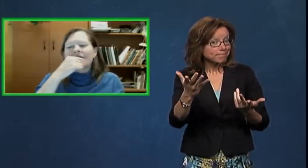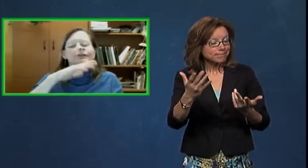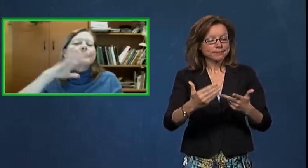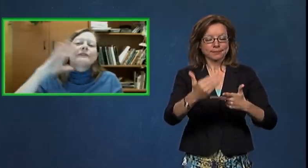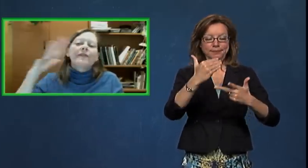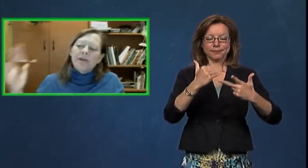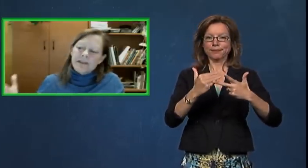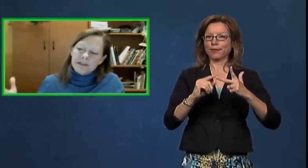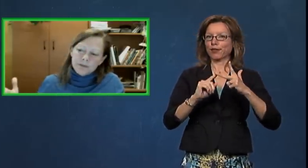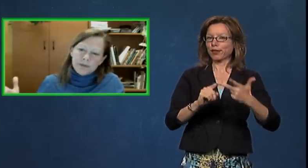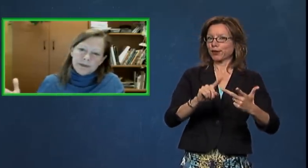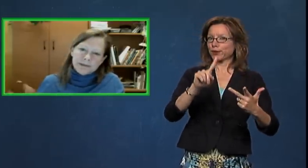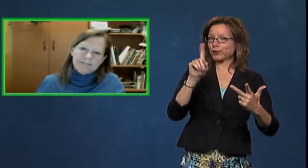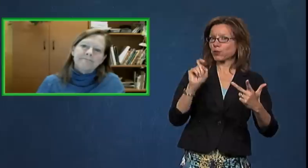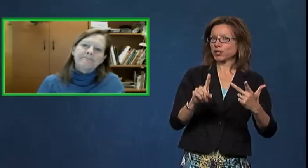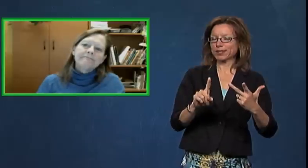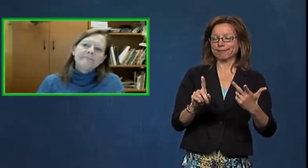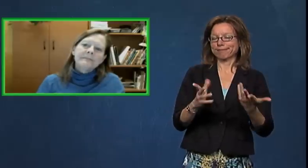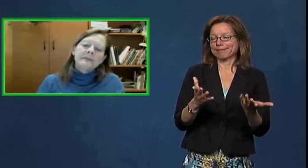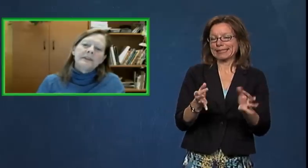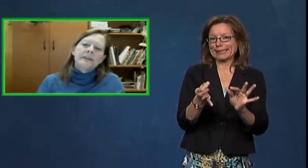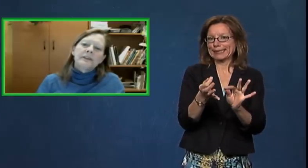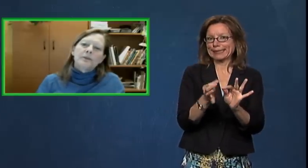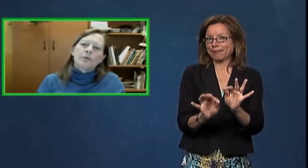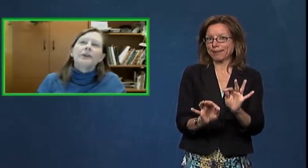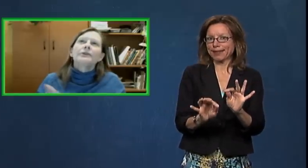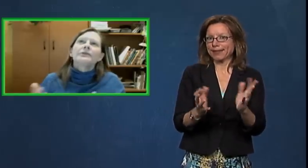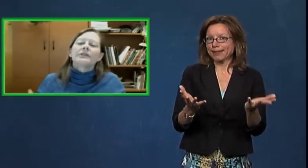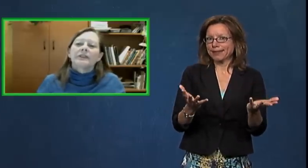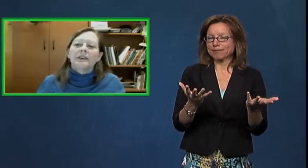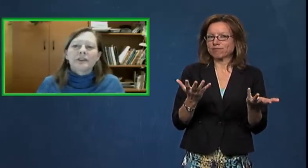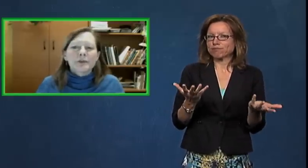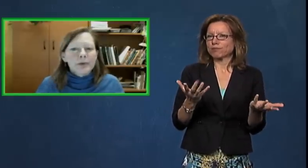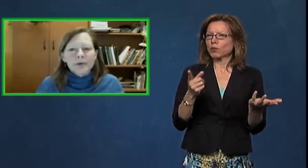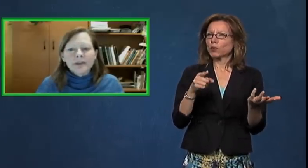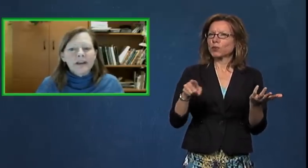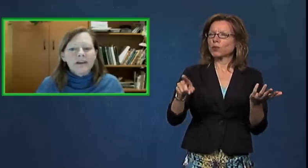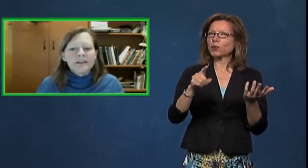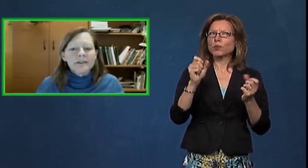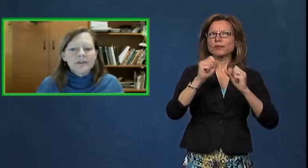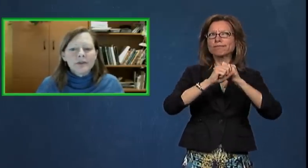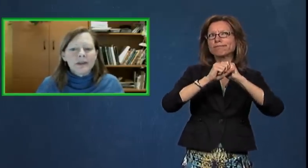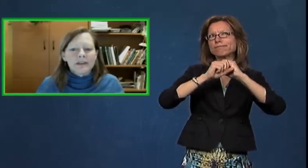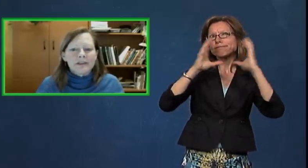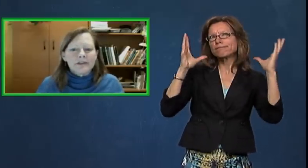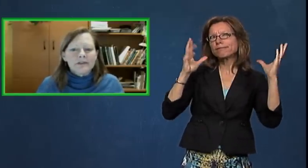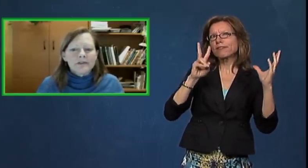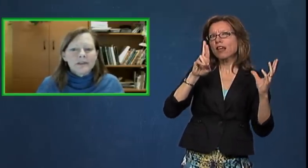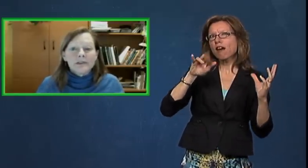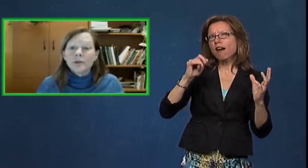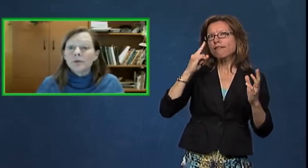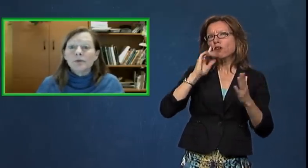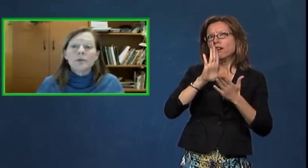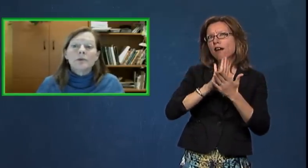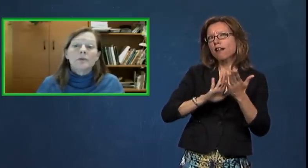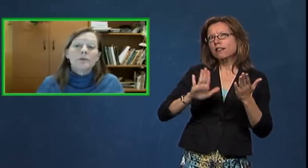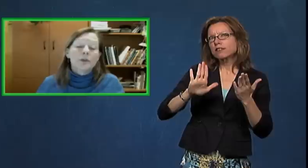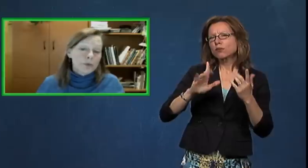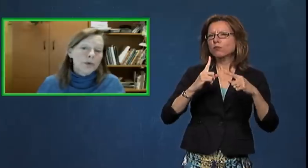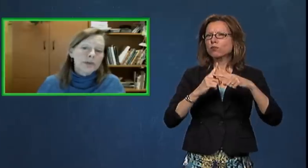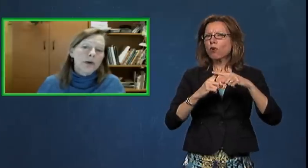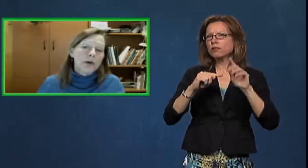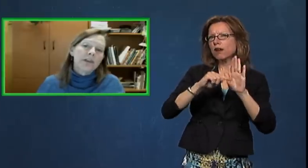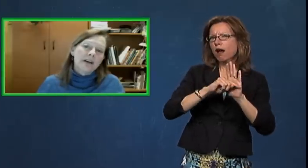And then third, very simply, what do you see as the pros and cons of doing this? Do